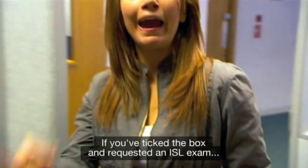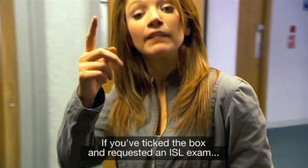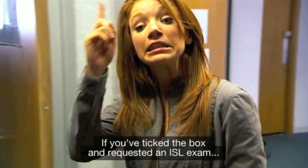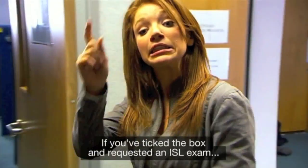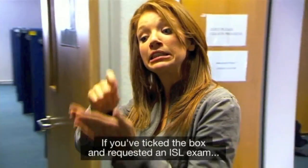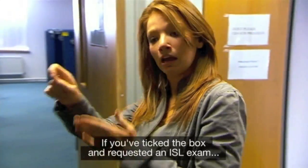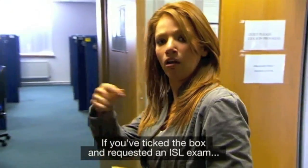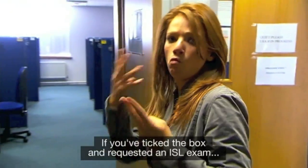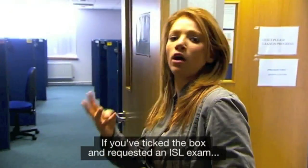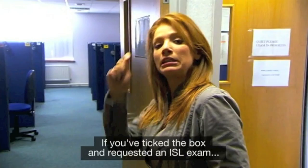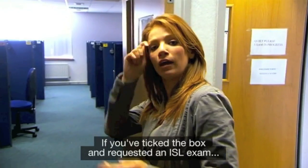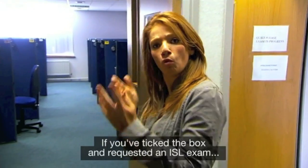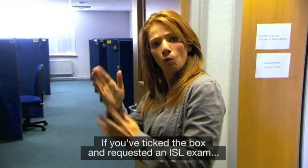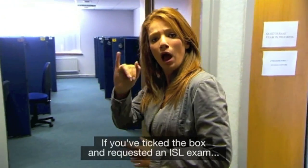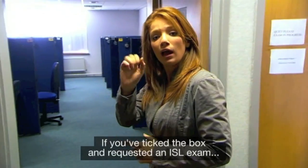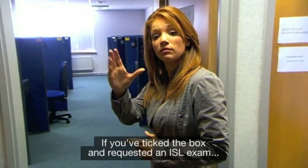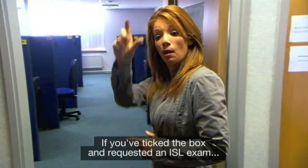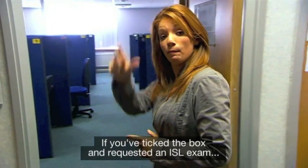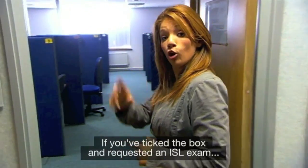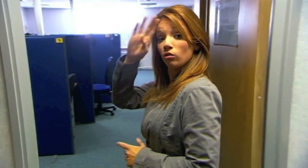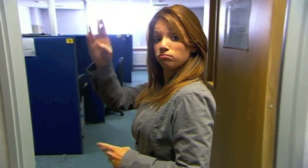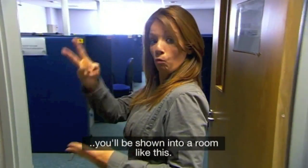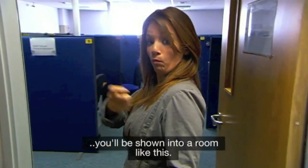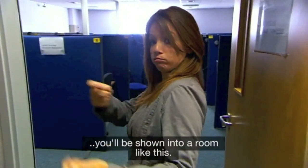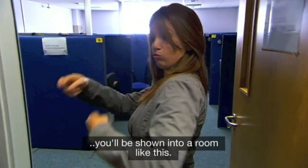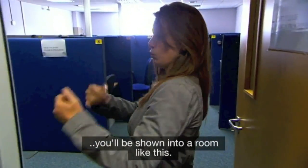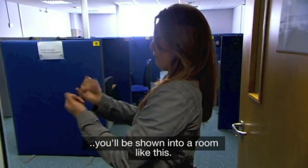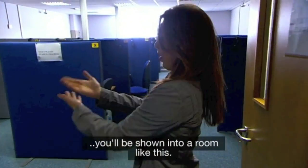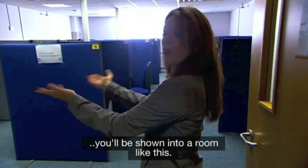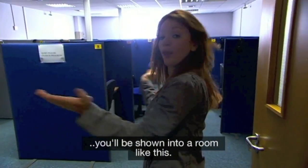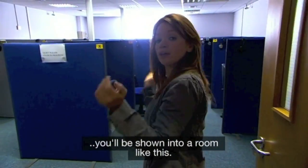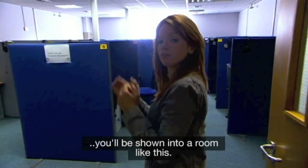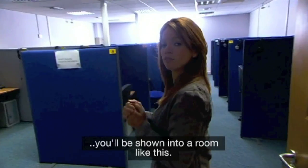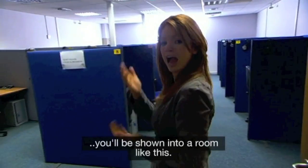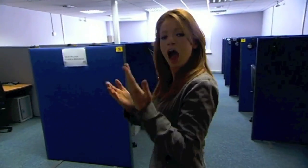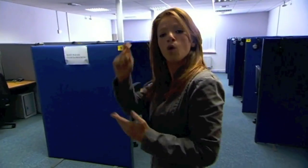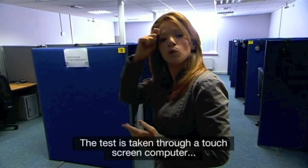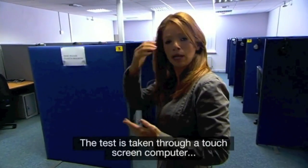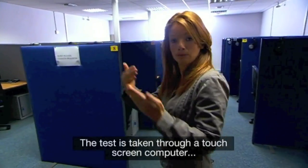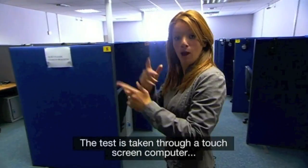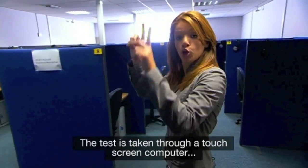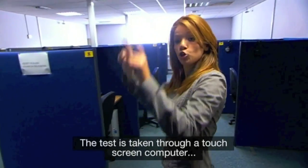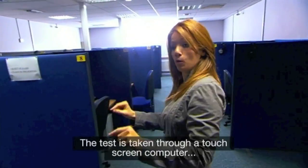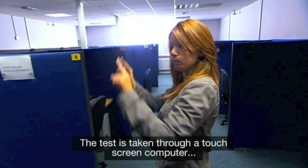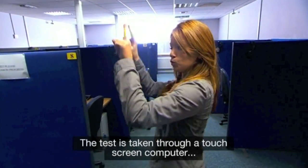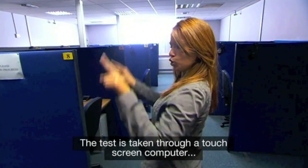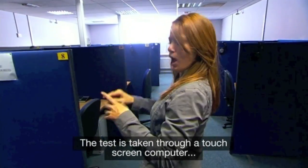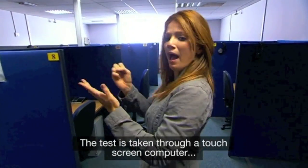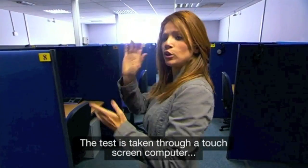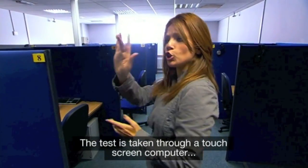If you've ticked the box and requested an ISL exam, you'll be shown into a room like this. The test is taken through a touchscreen computer, but don't